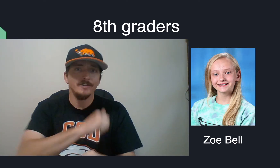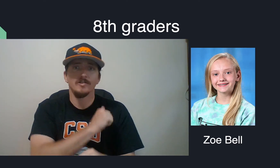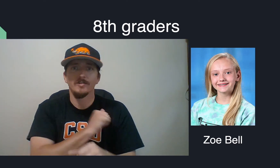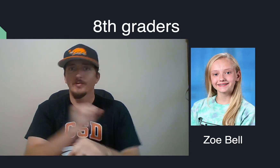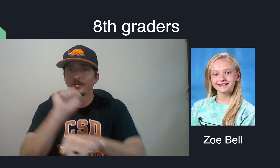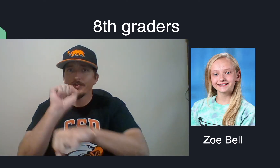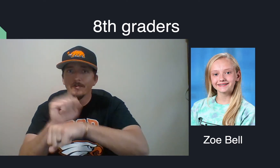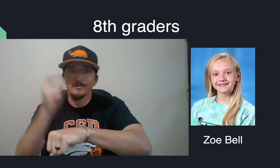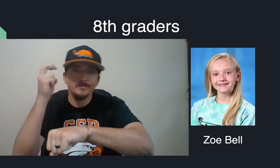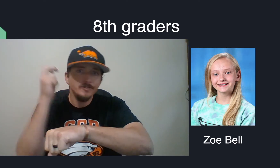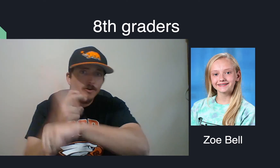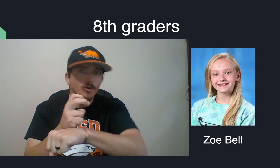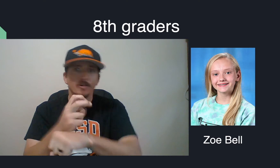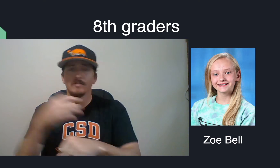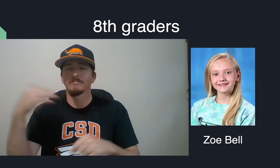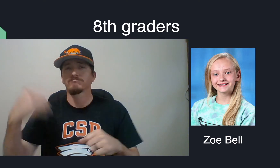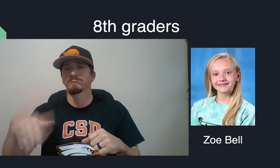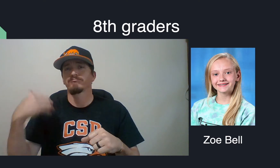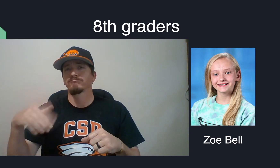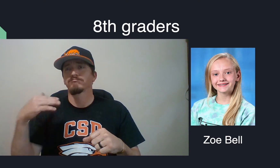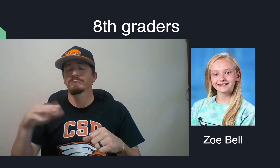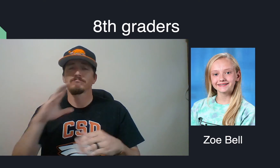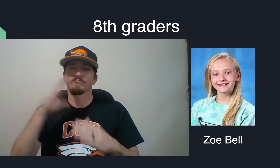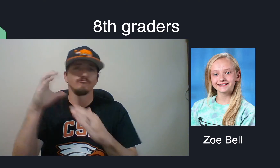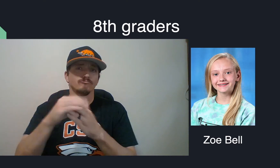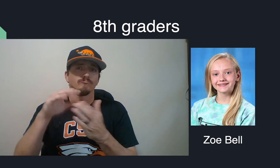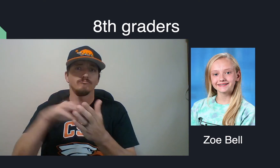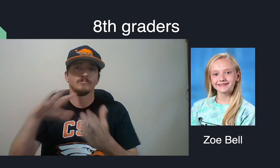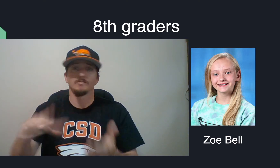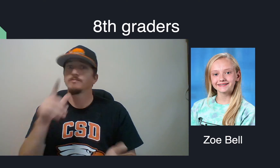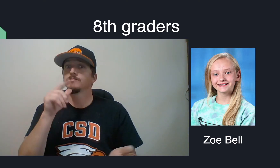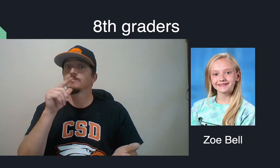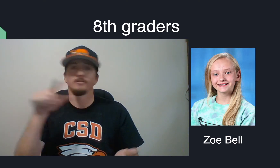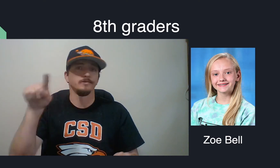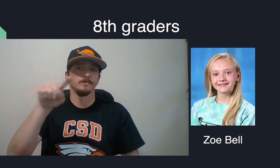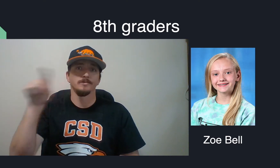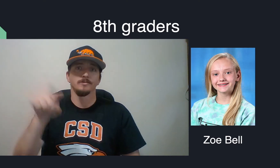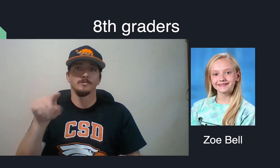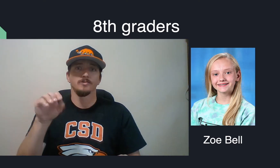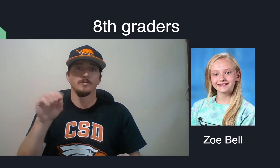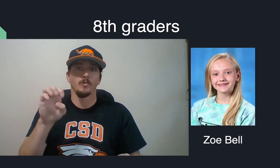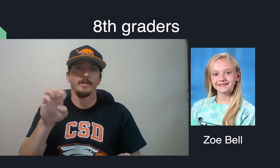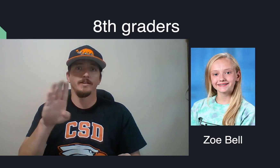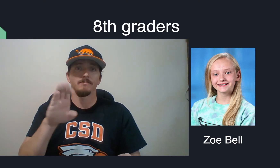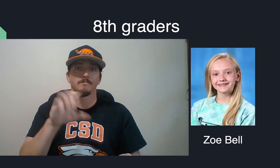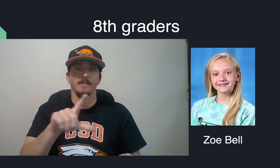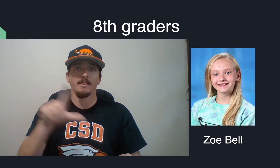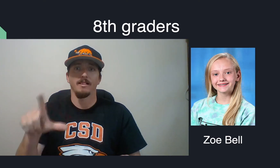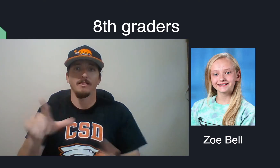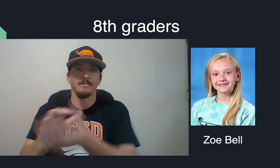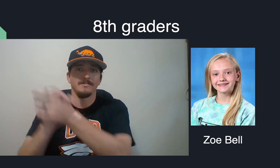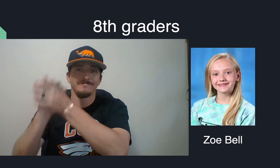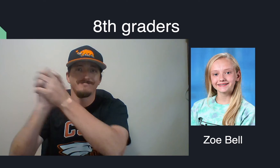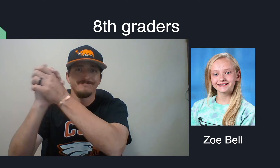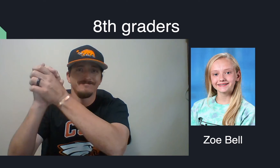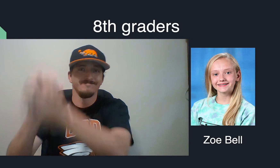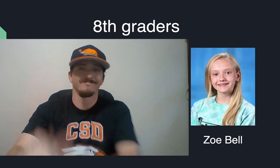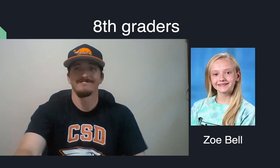dresses appropriately, has the right attitude, works hard. Wow. Top student is who?